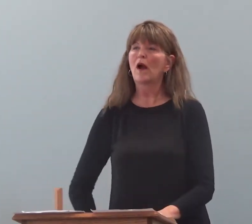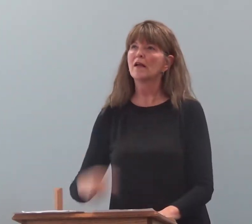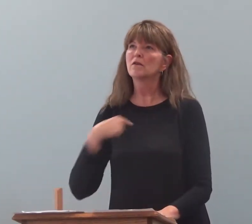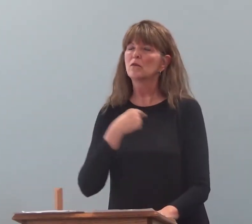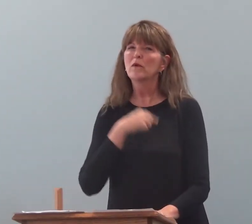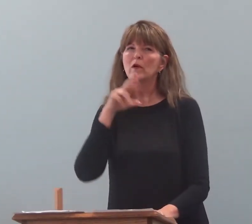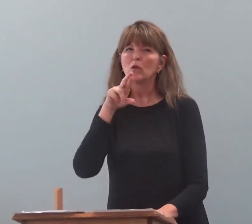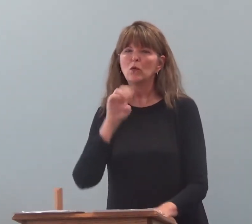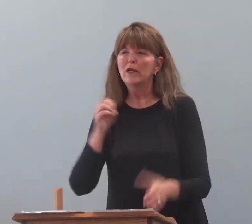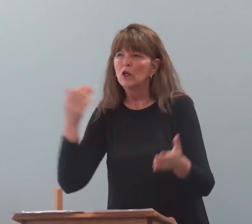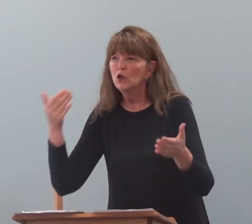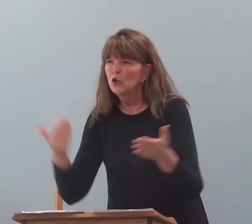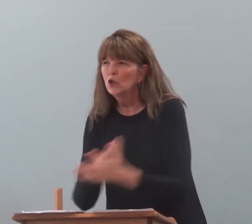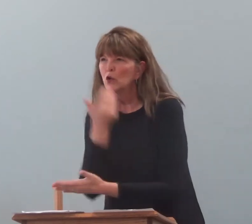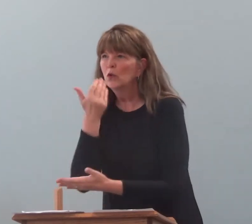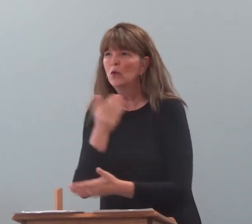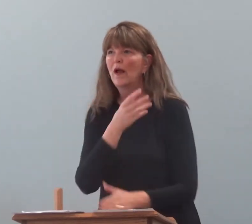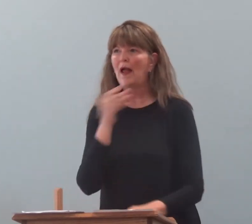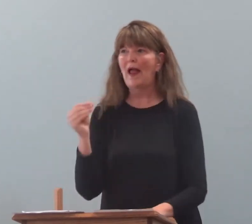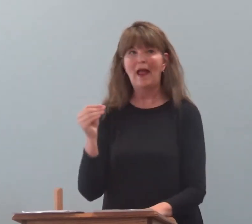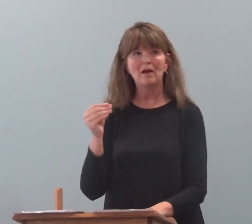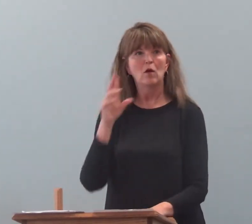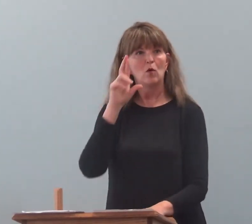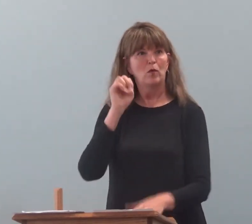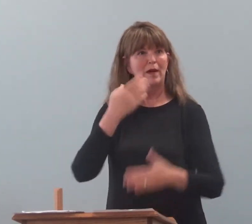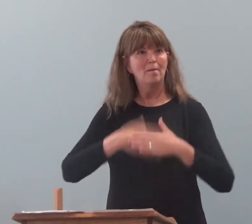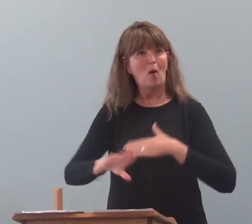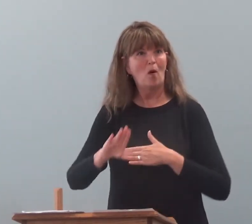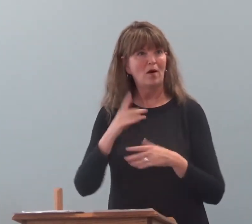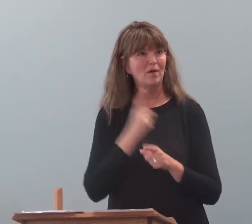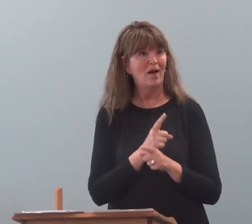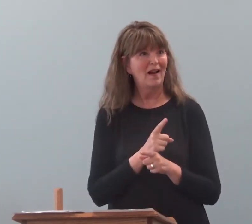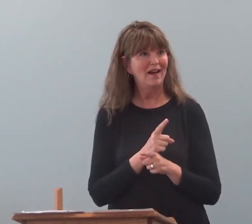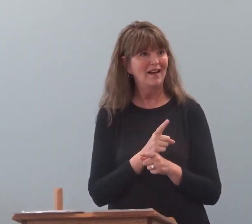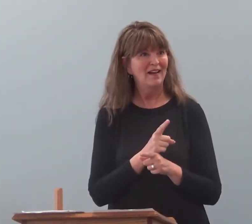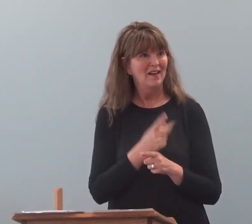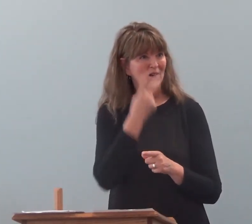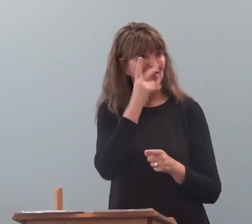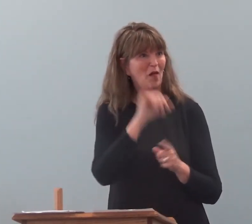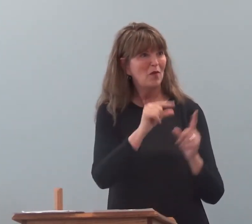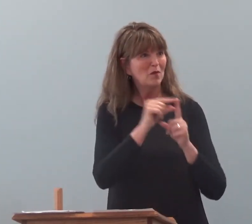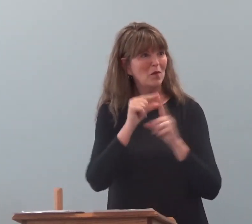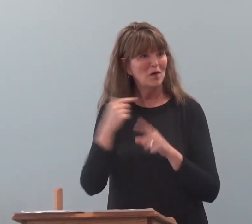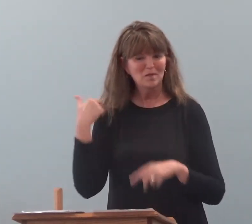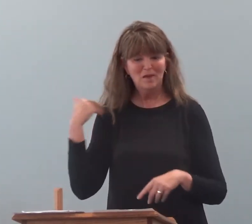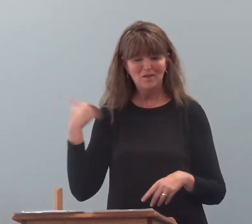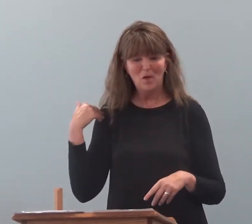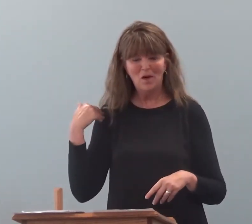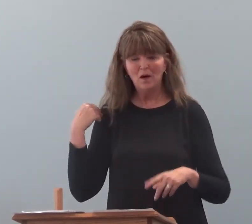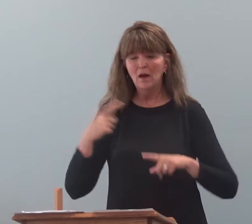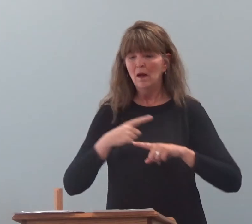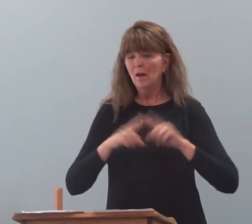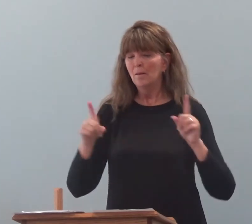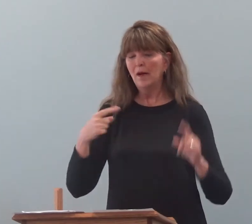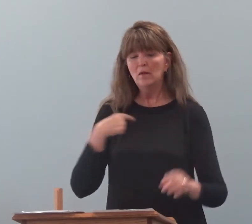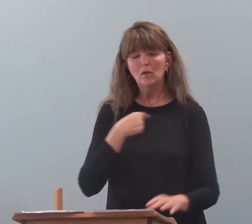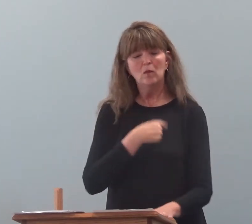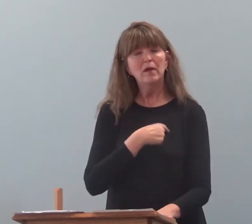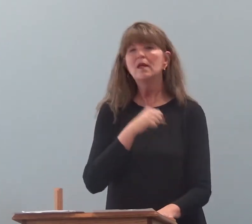You know, when we see that, we know that in the Word, we know that we experience rebirth in Christ and we are renewed in